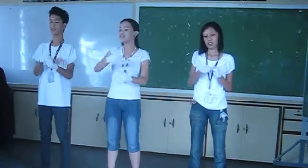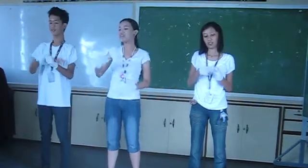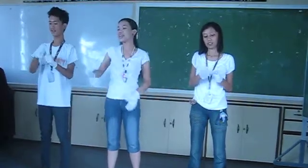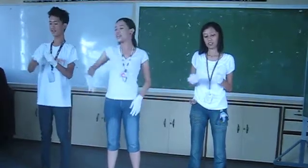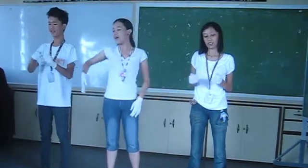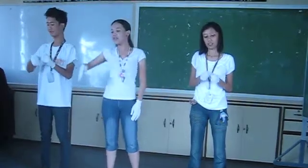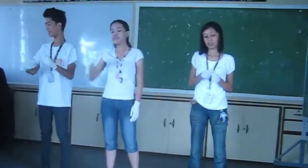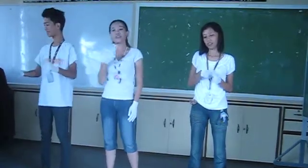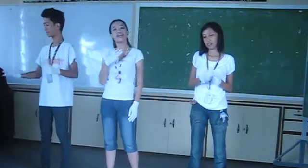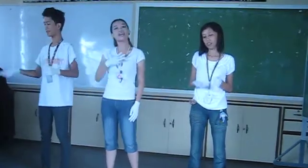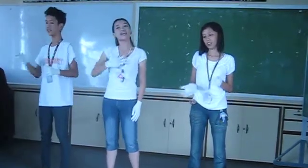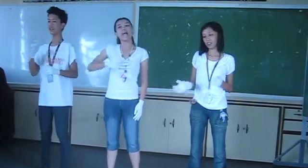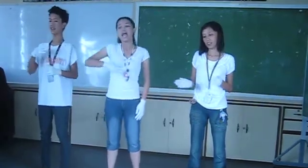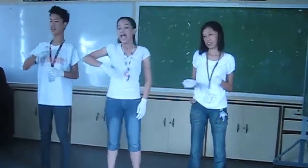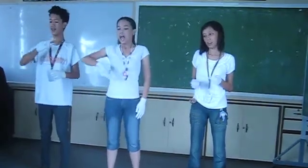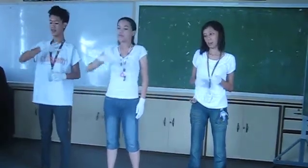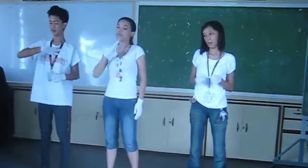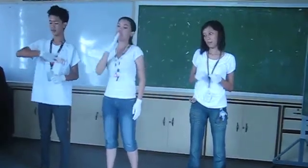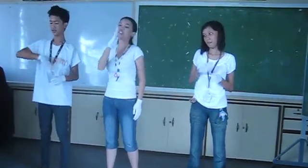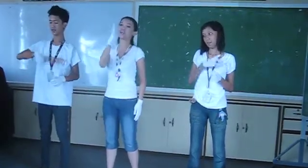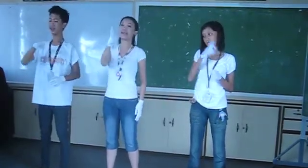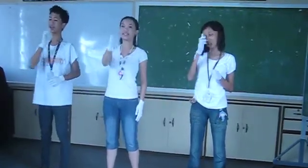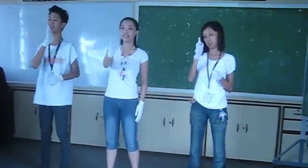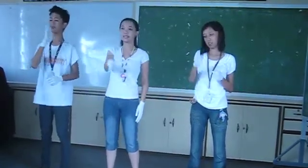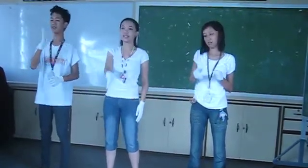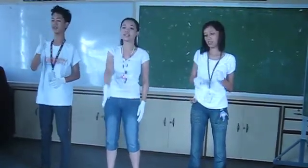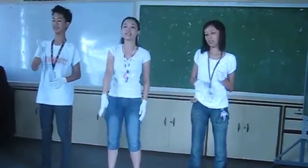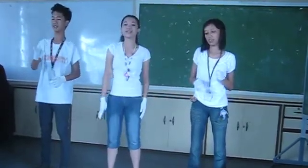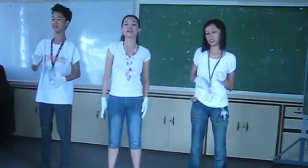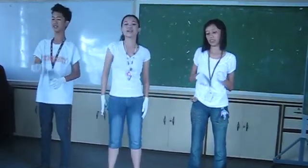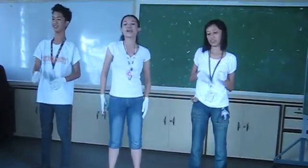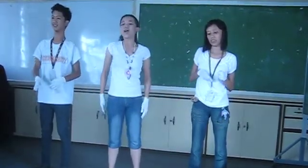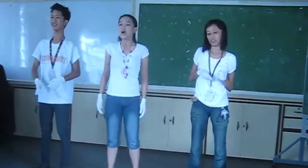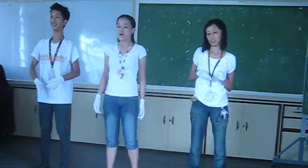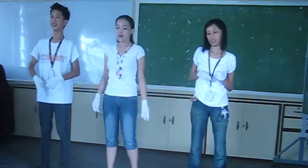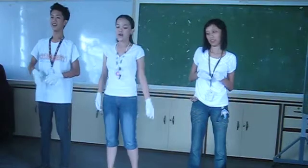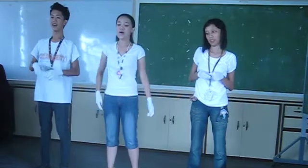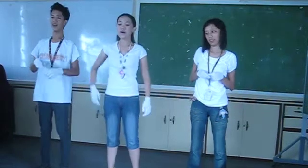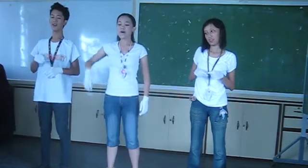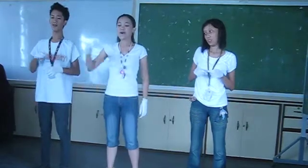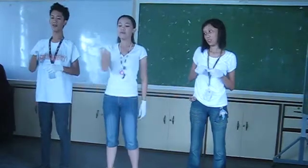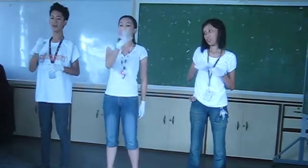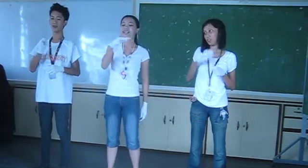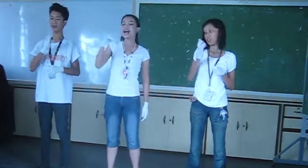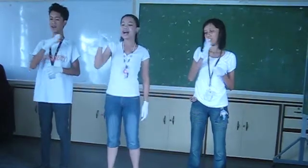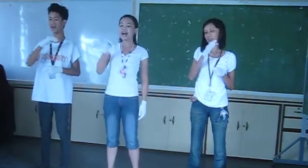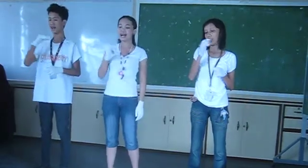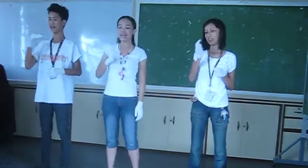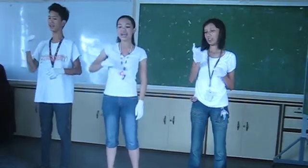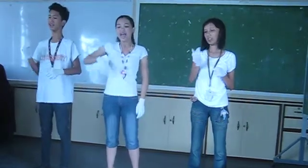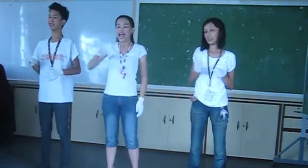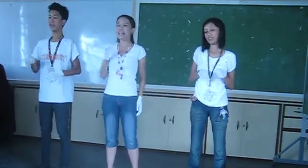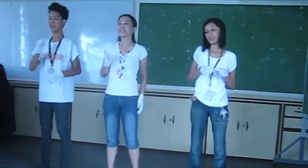everything, everything I wish I could be. Oh, and I can